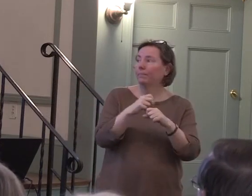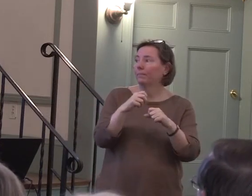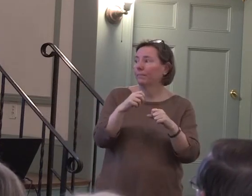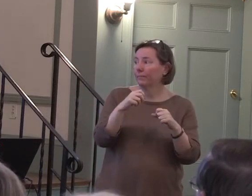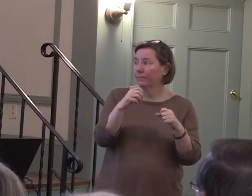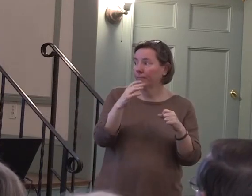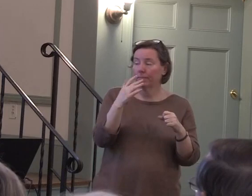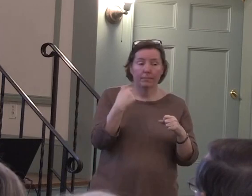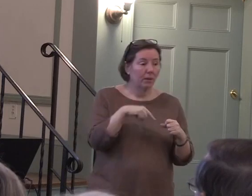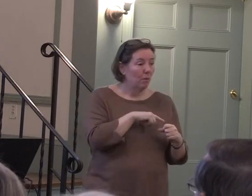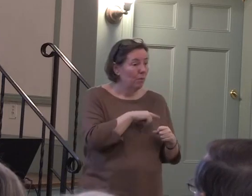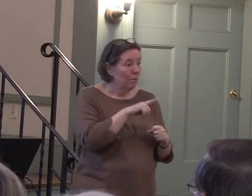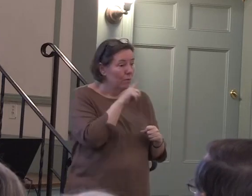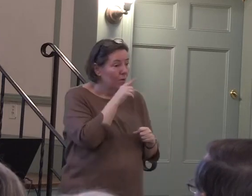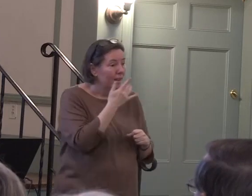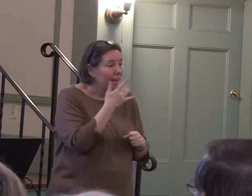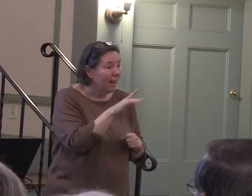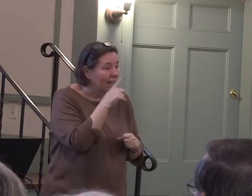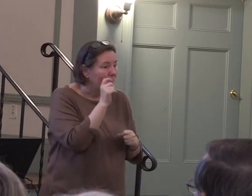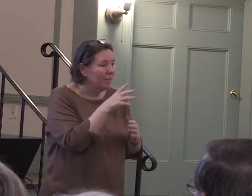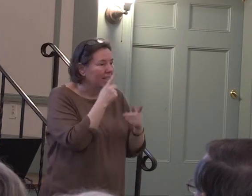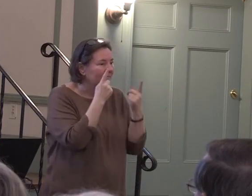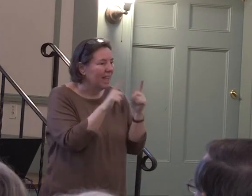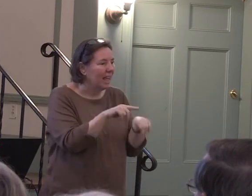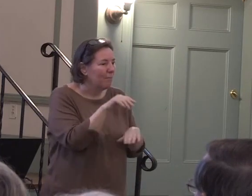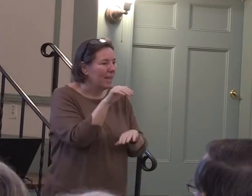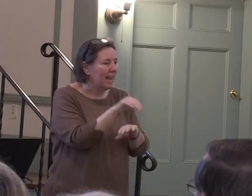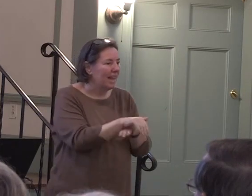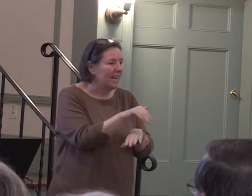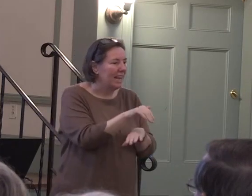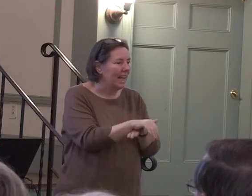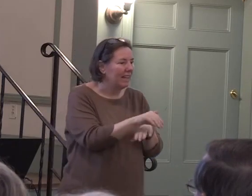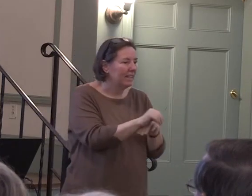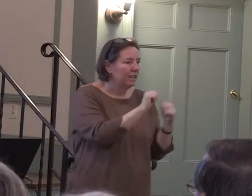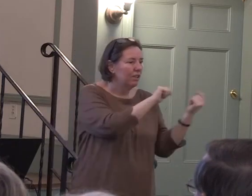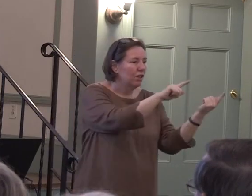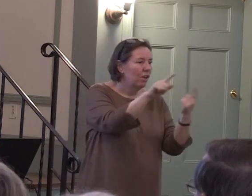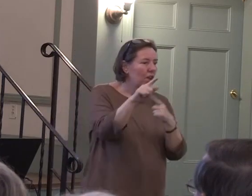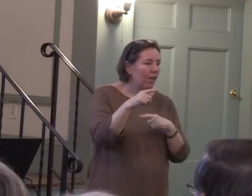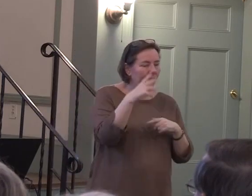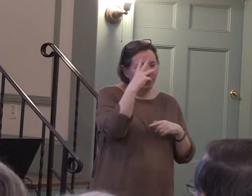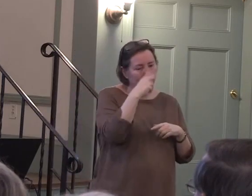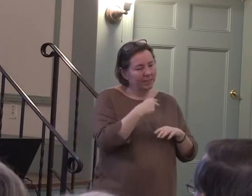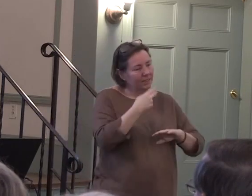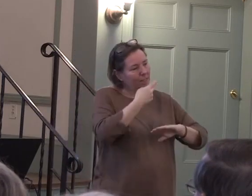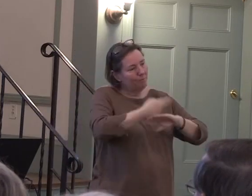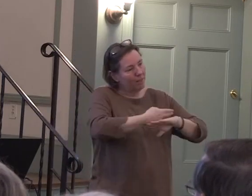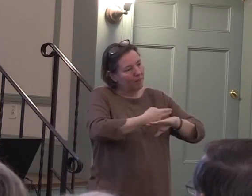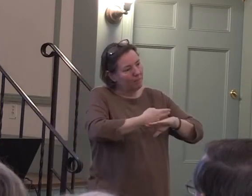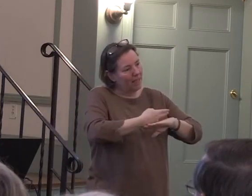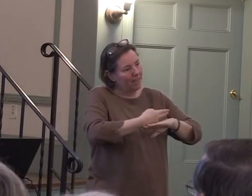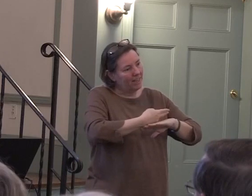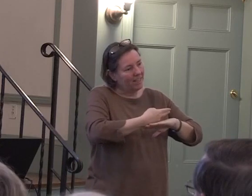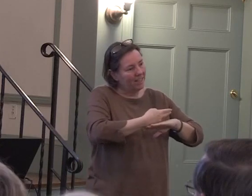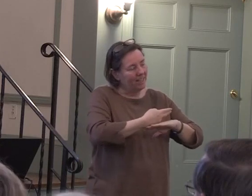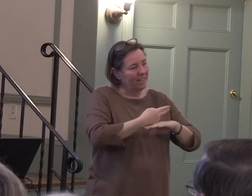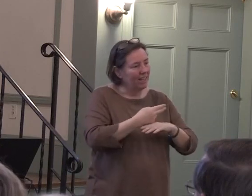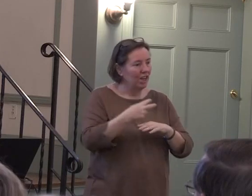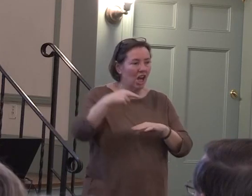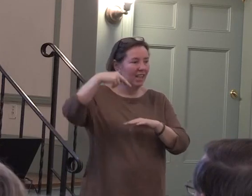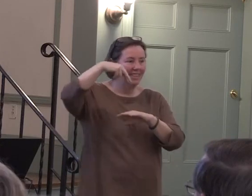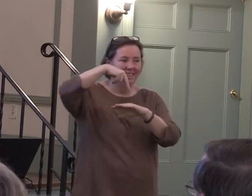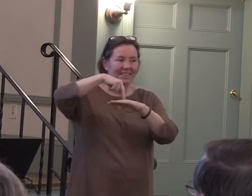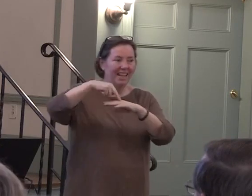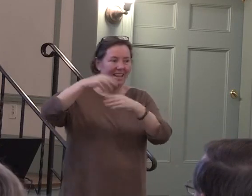Why we were so blessed is that happened that night, and all the residents were laying down in their bed. So the